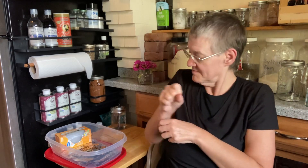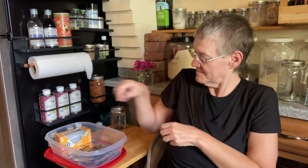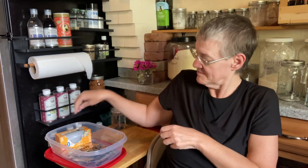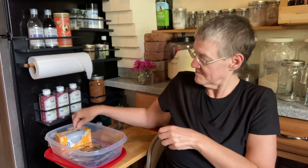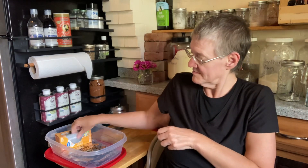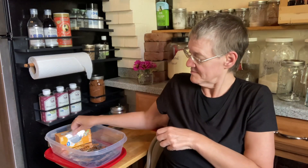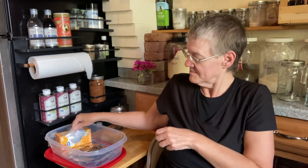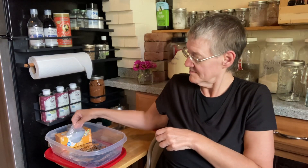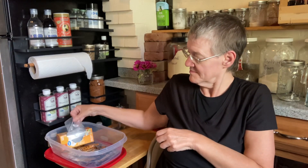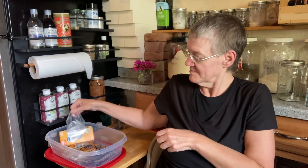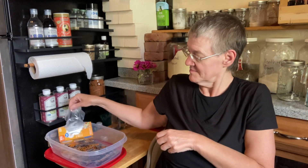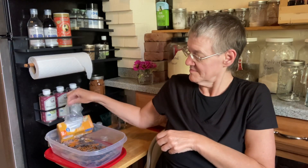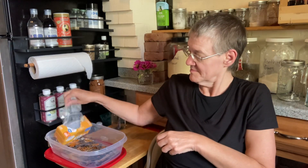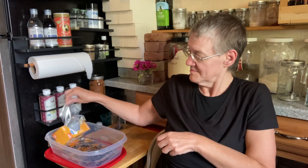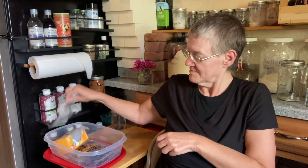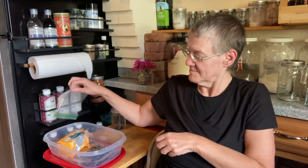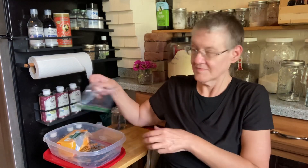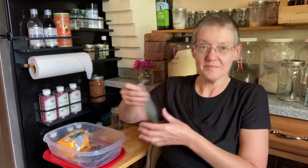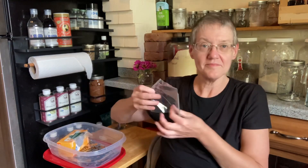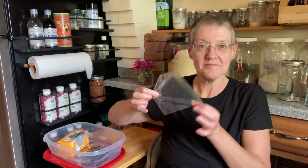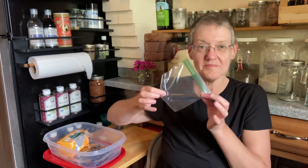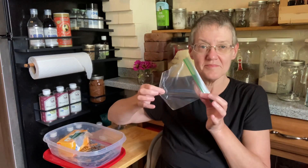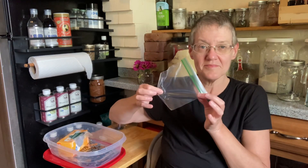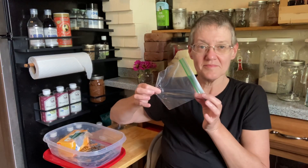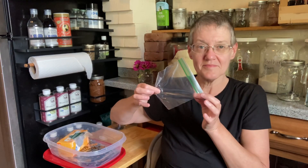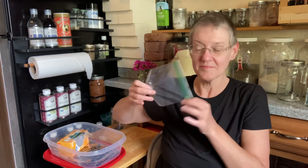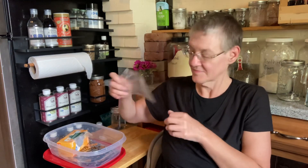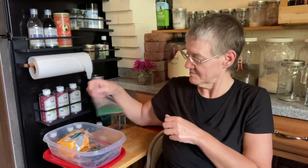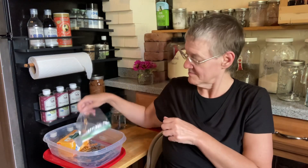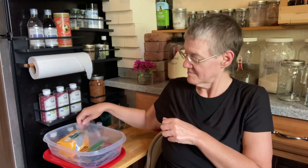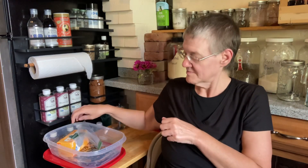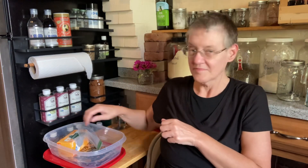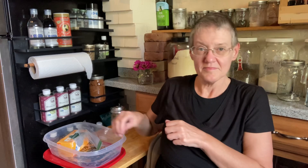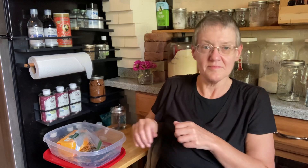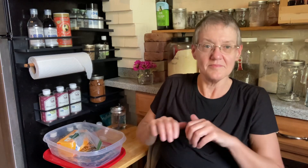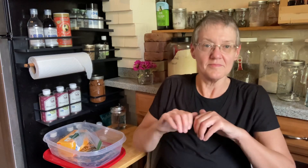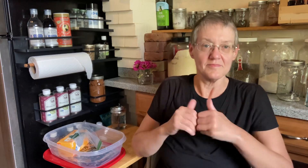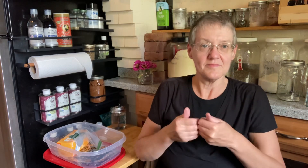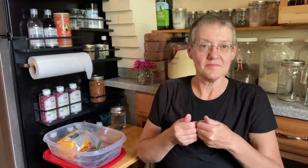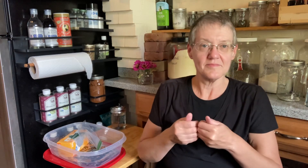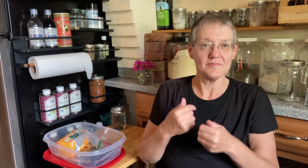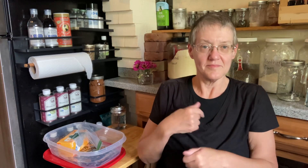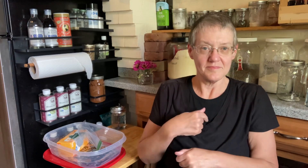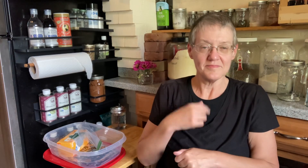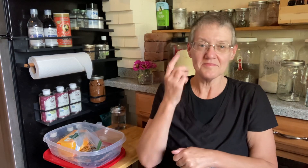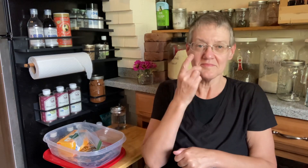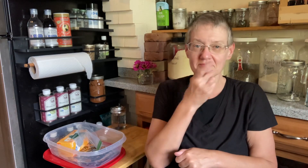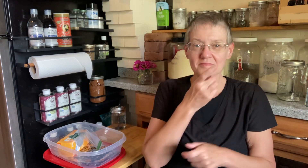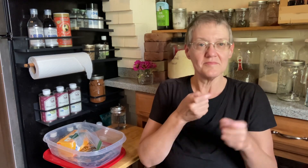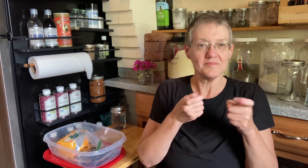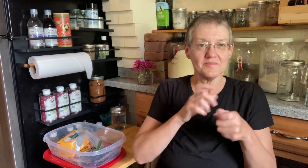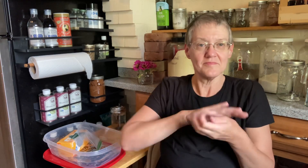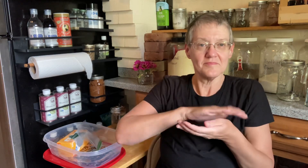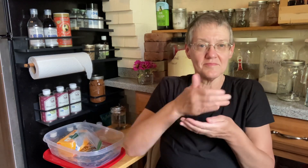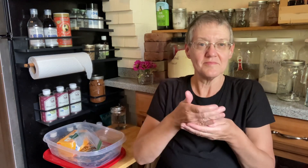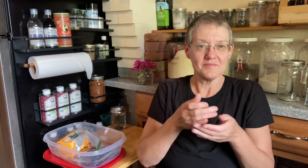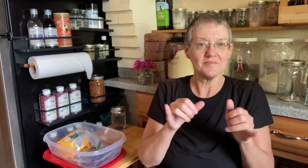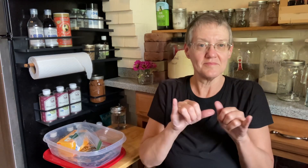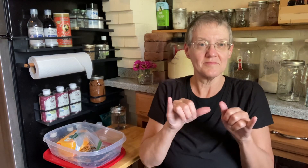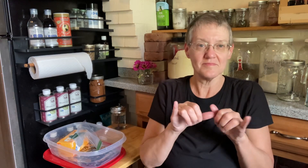let's prepare the bags. We're going to put these in individual serving bags. That's how Dale and I